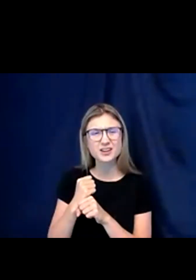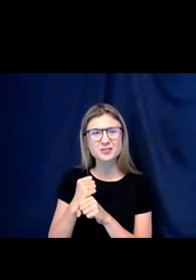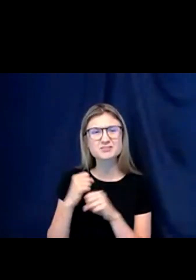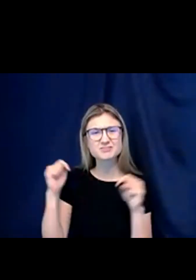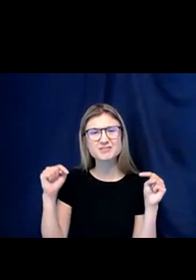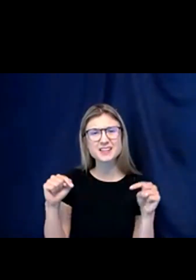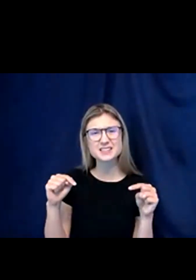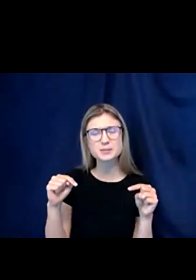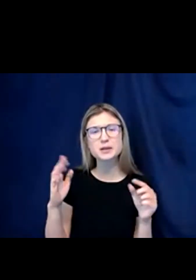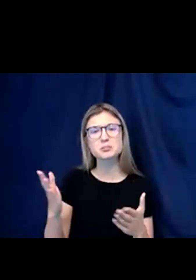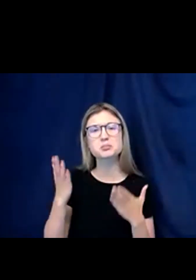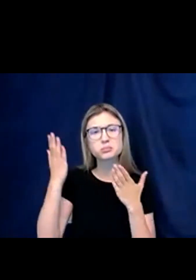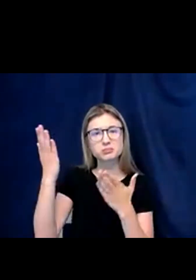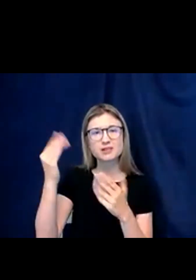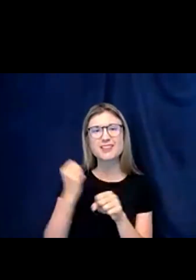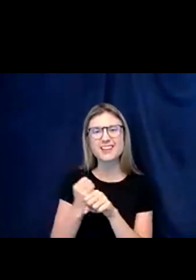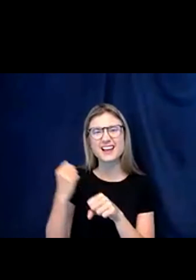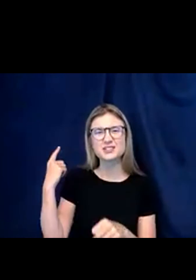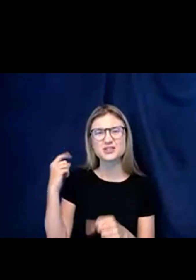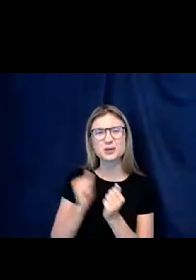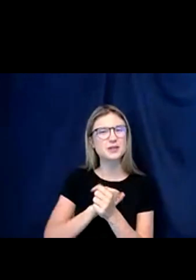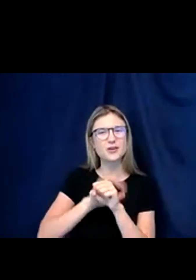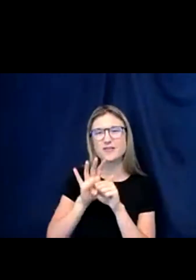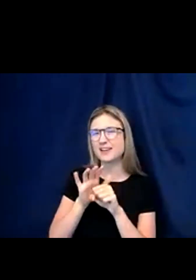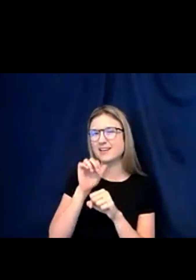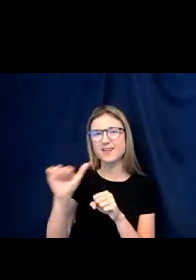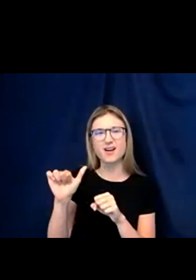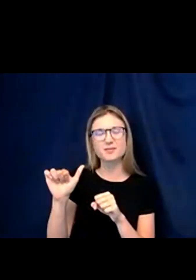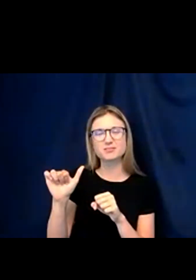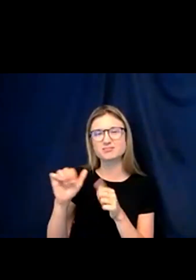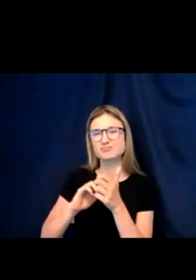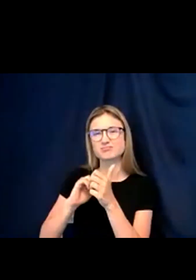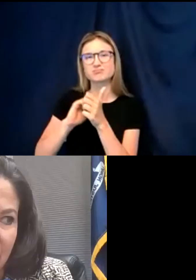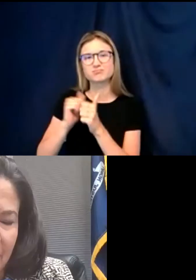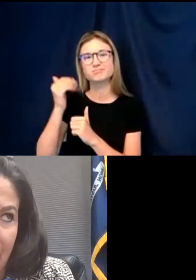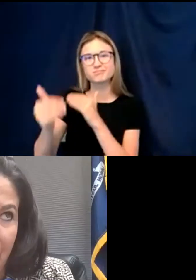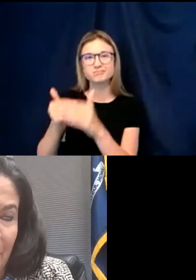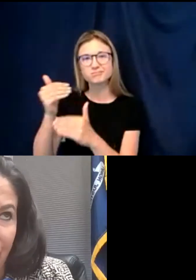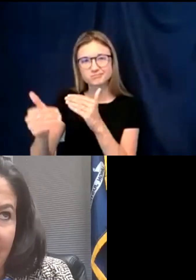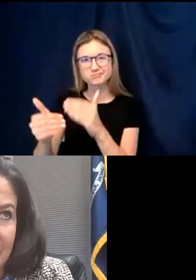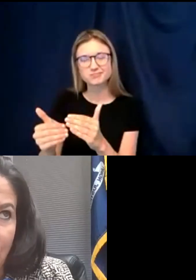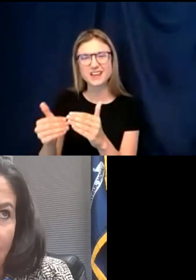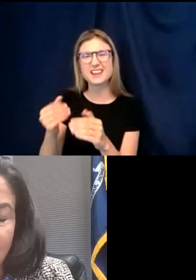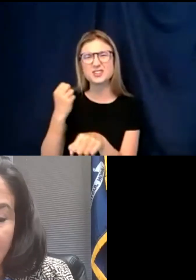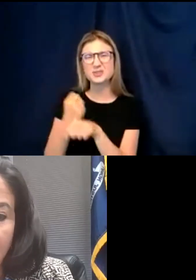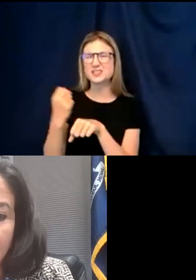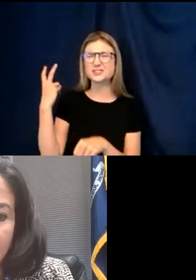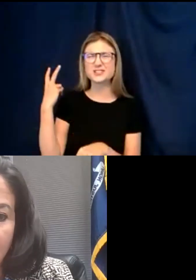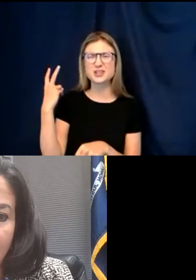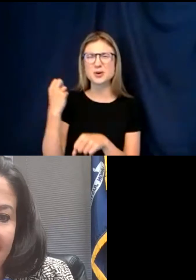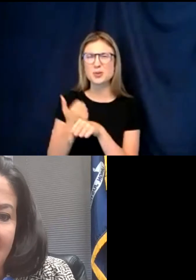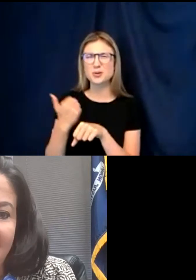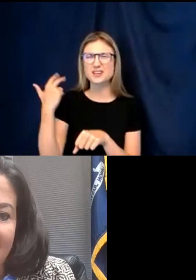been brought up. Last year, because of COVID, it didn't move very far. And I think the 2 previous years, it didn't, if I remember correctly, it was either 1 or 2